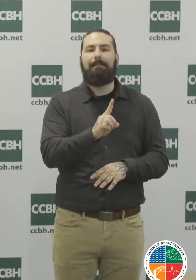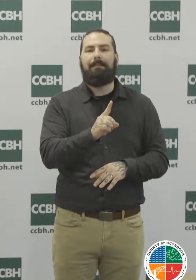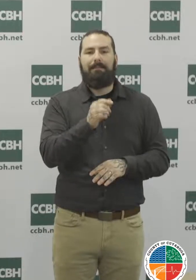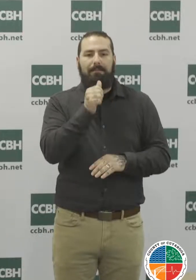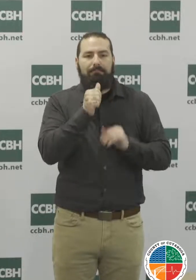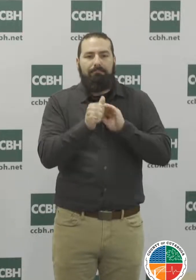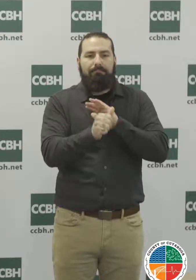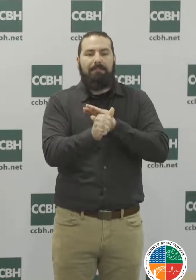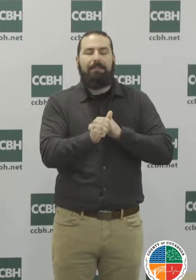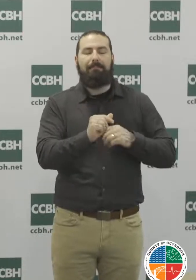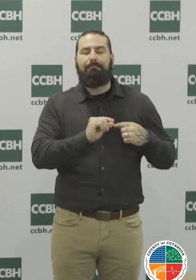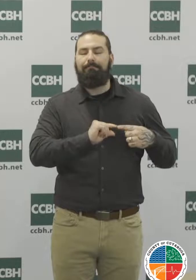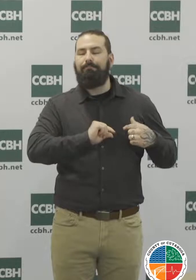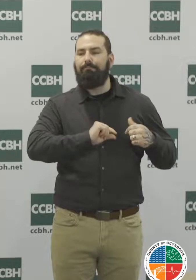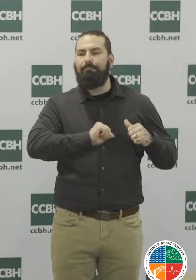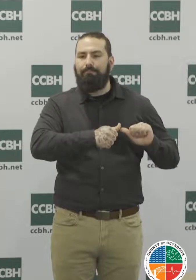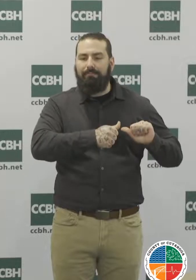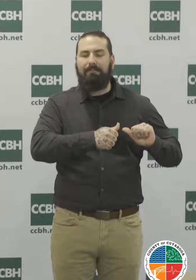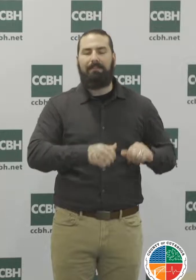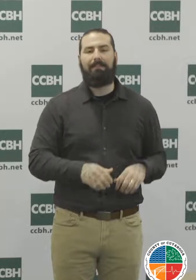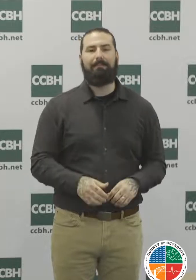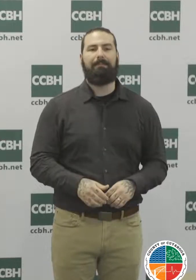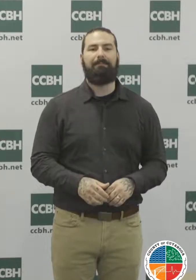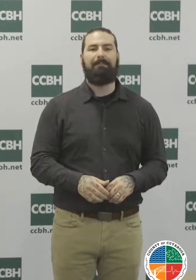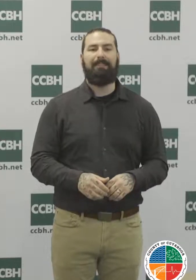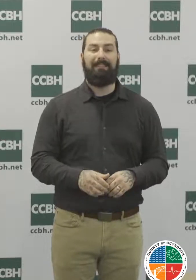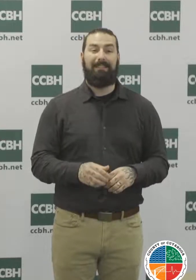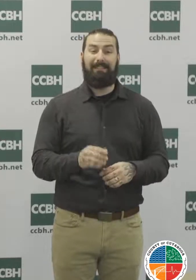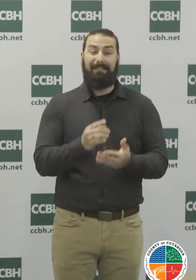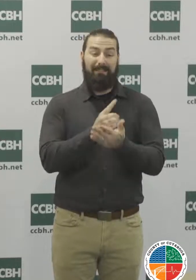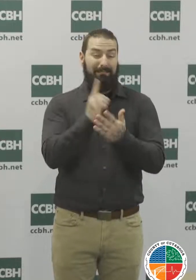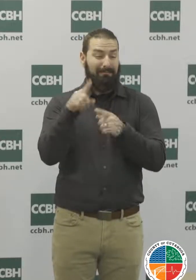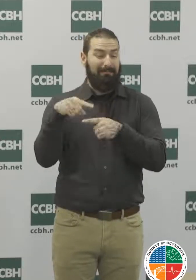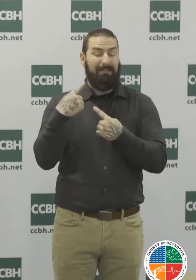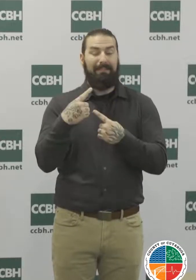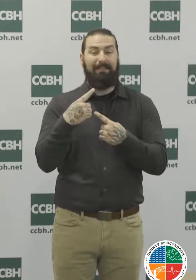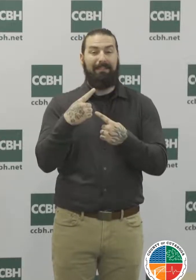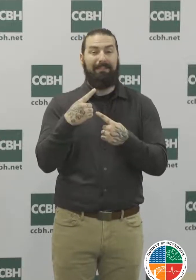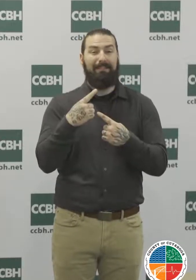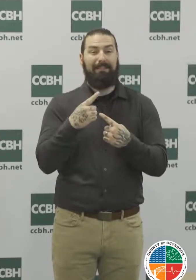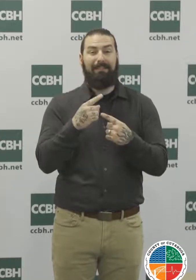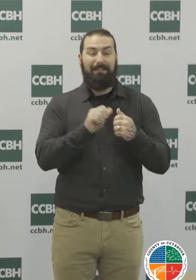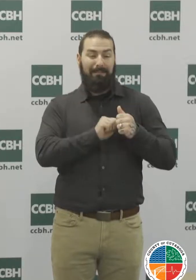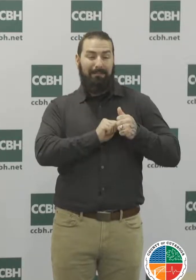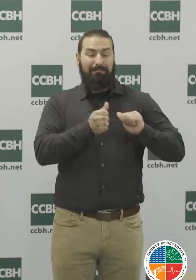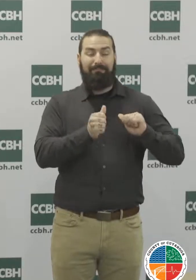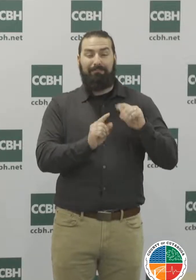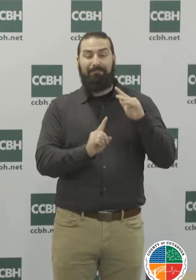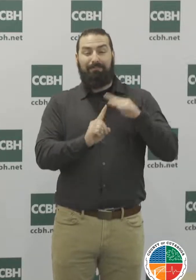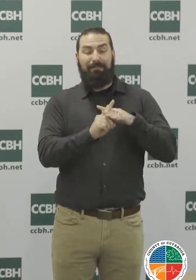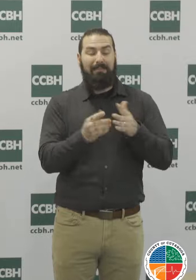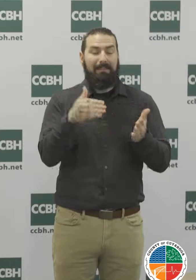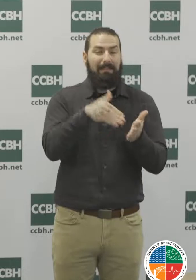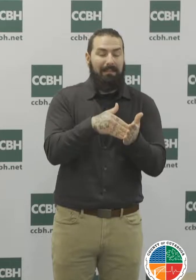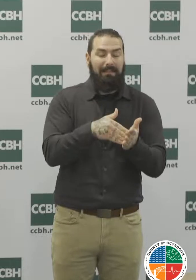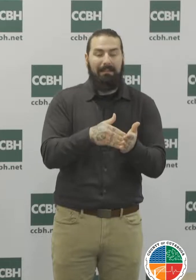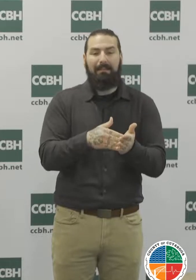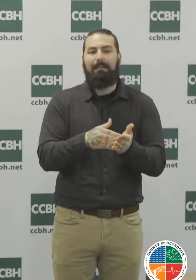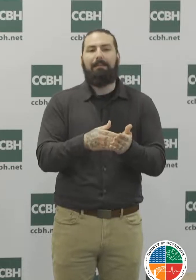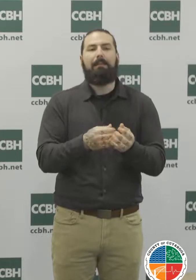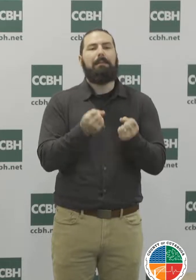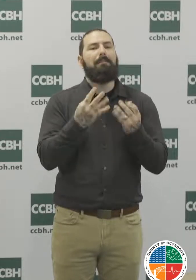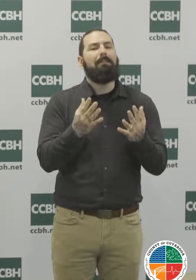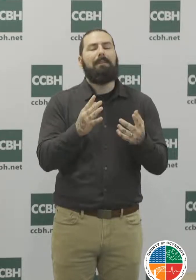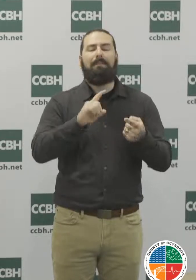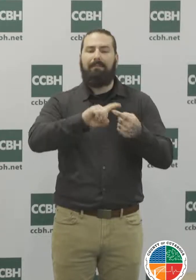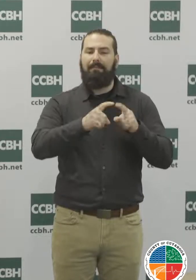This week's past events for many have ripped open wounds, deep and raw. Many of my friends have